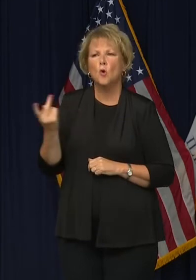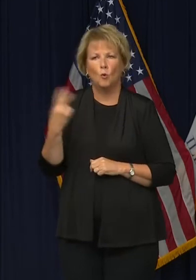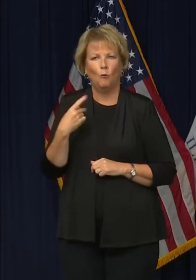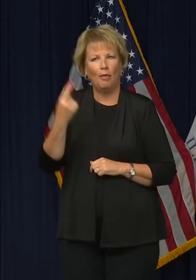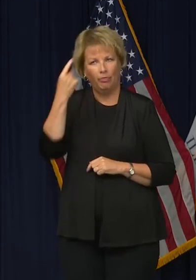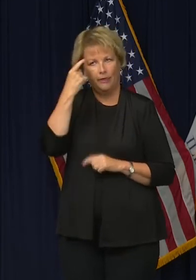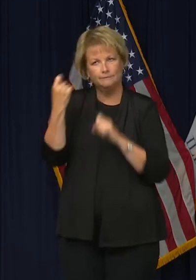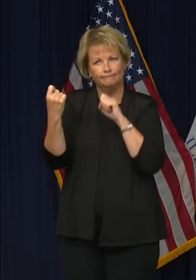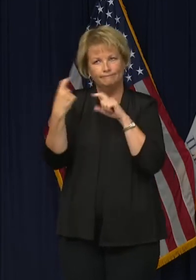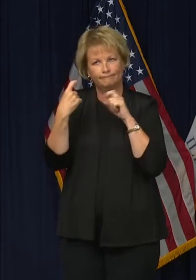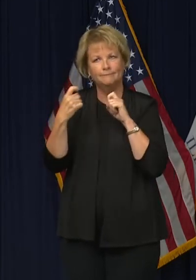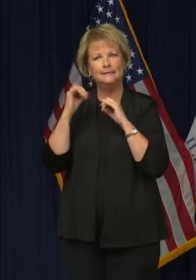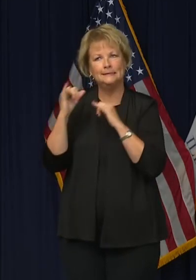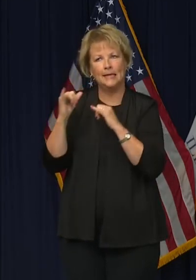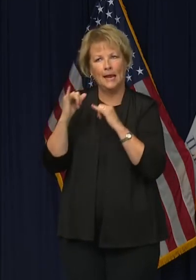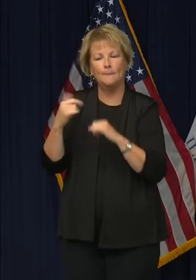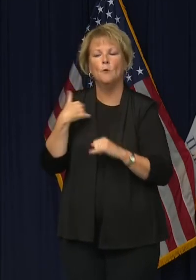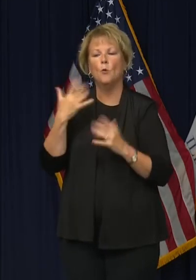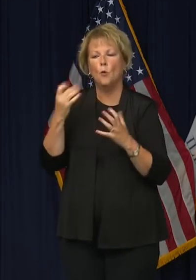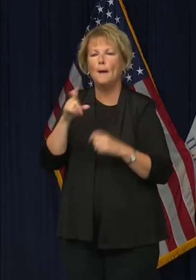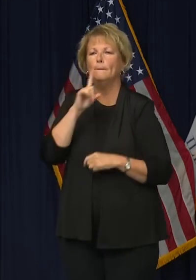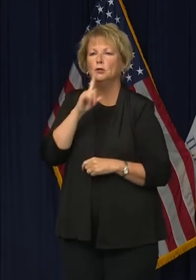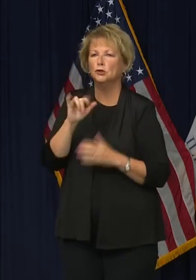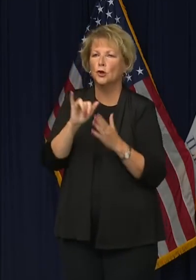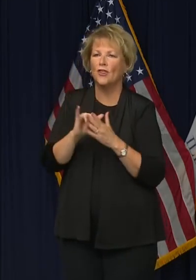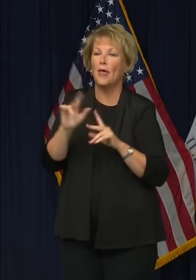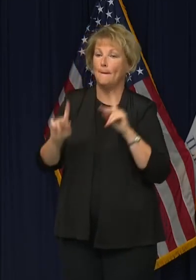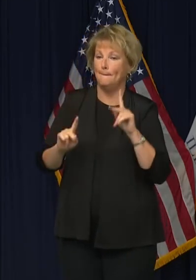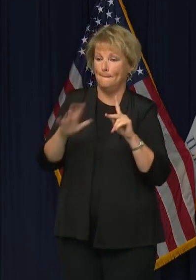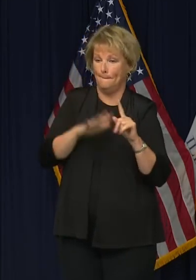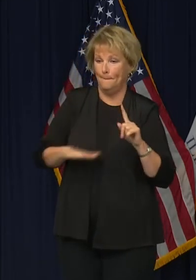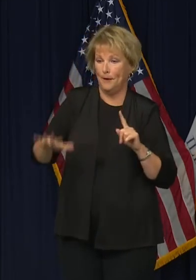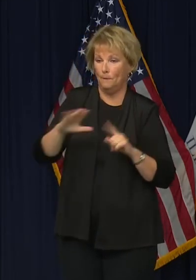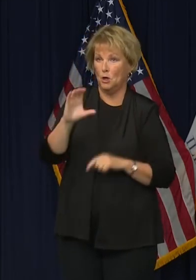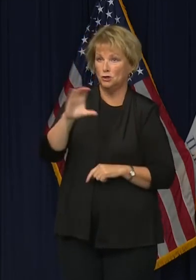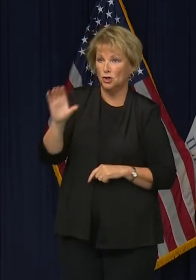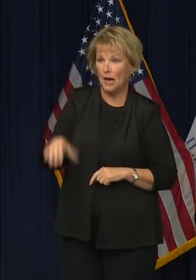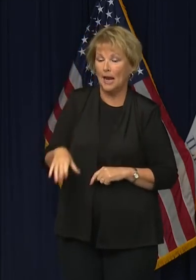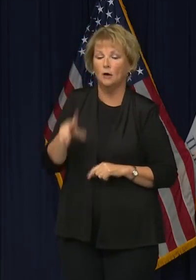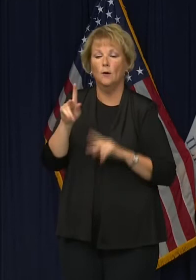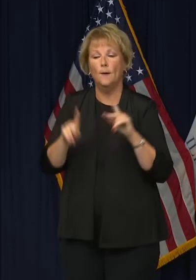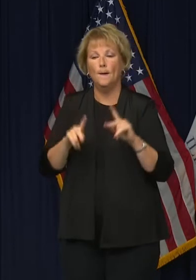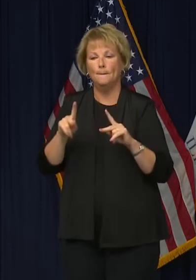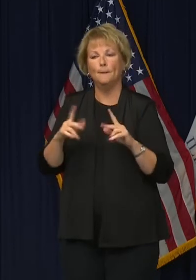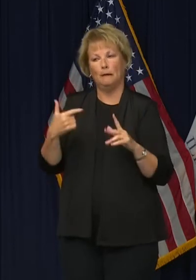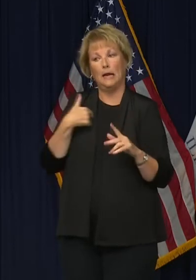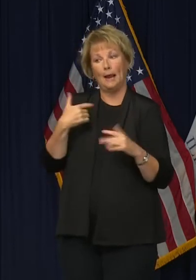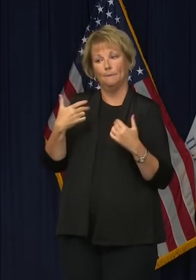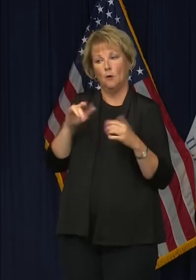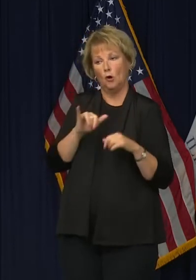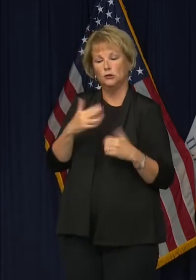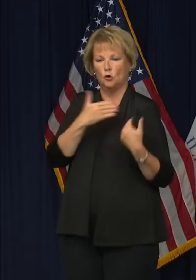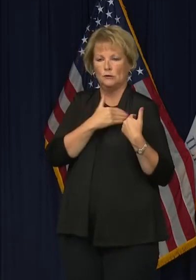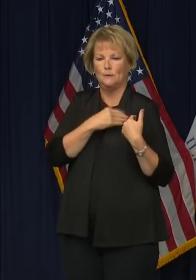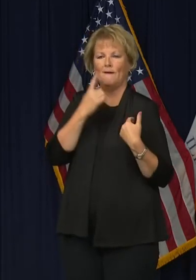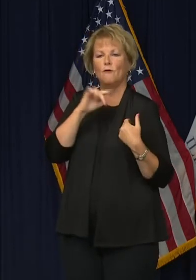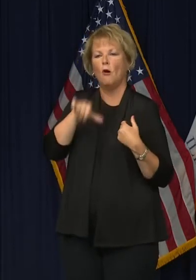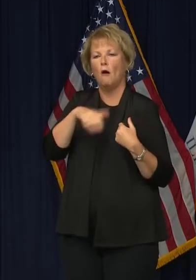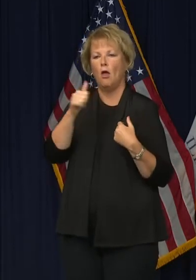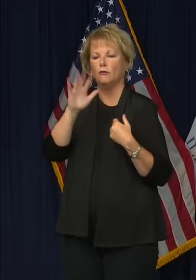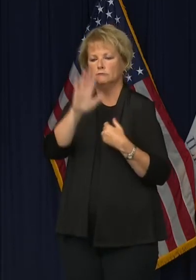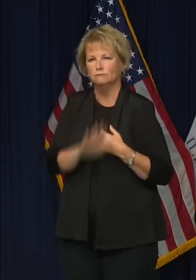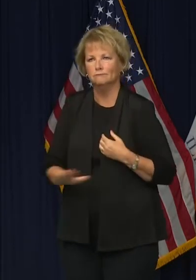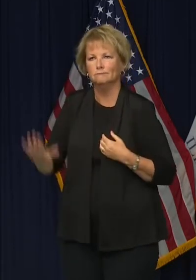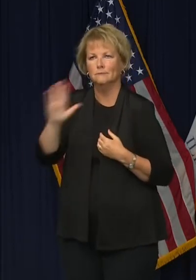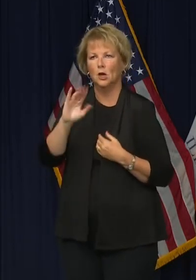mindset, I think, about this, which is we want to make sure that we're keeping the people of Chicago, and of course I have responsibility for the other municipalities all